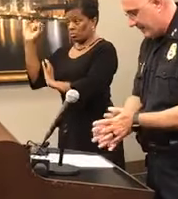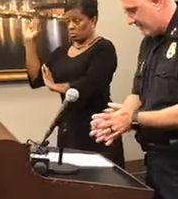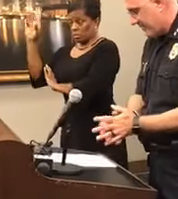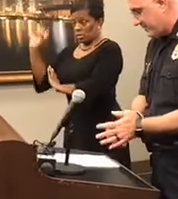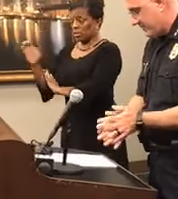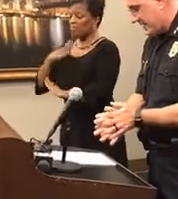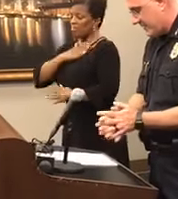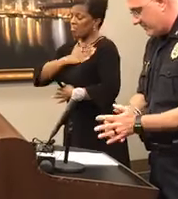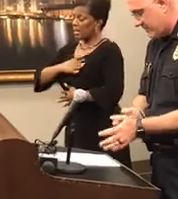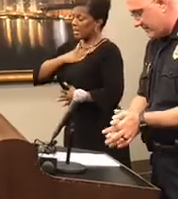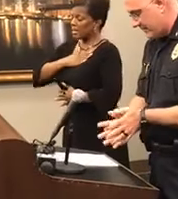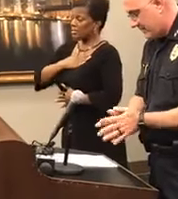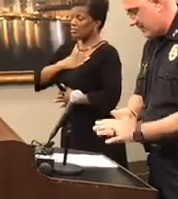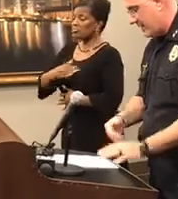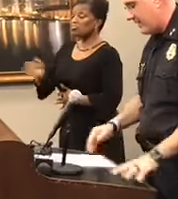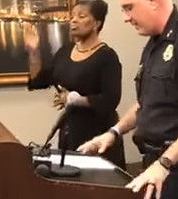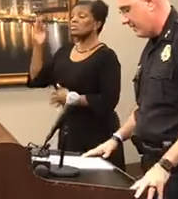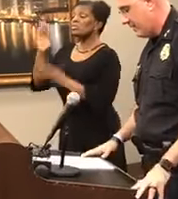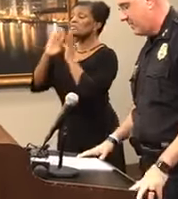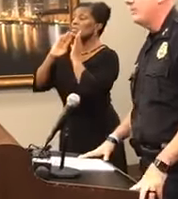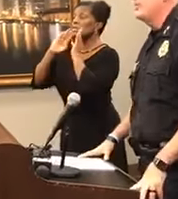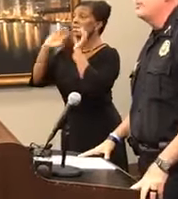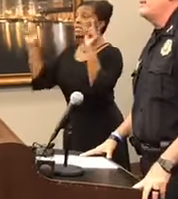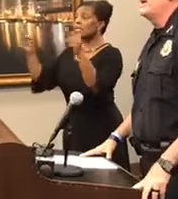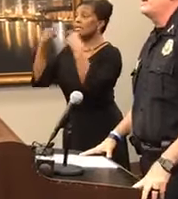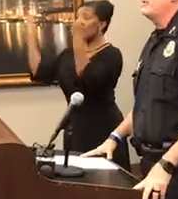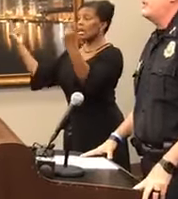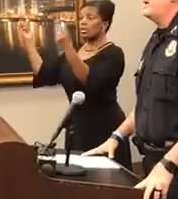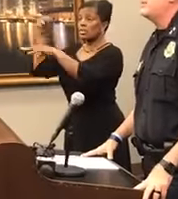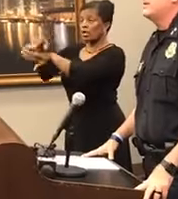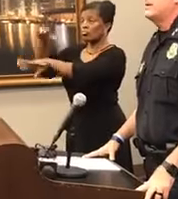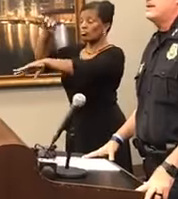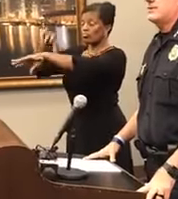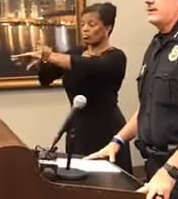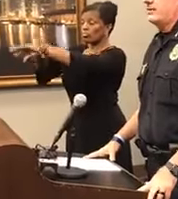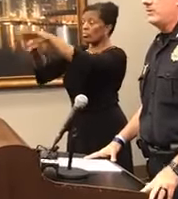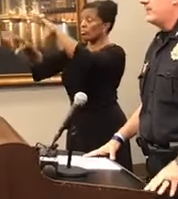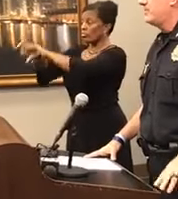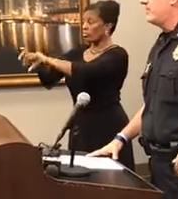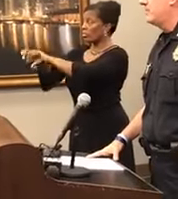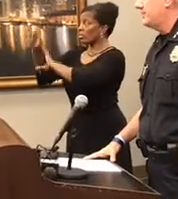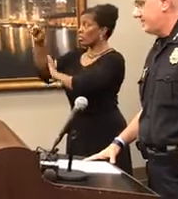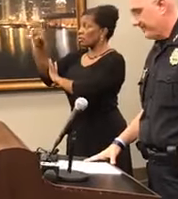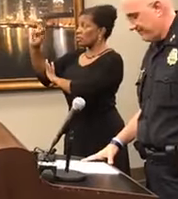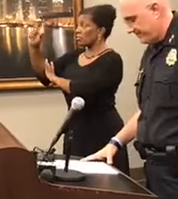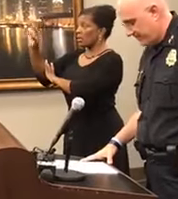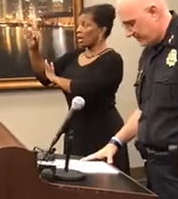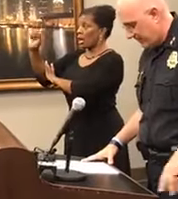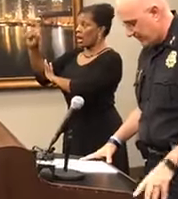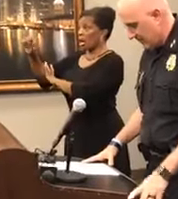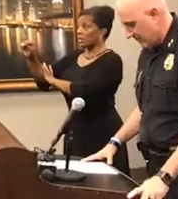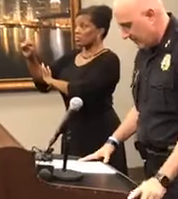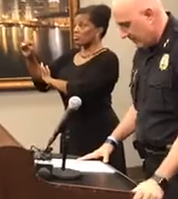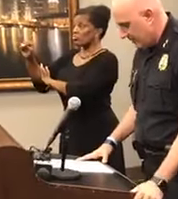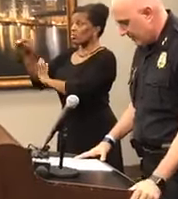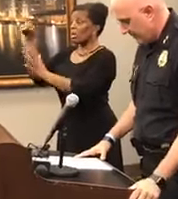I am pleased to announce that tonight we will be making an arrest in the Seminole Heights murders.